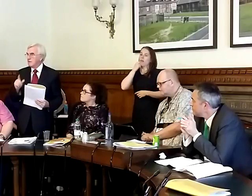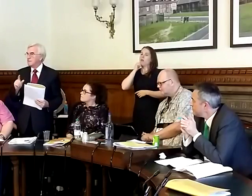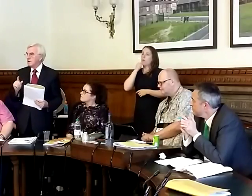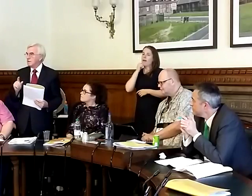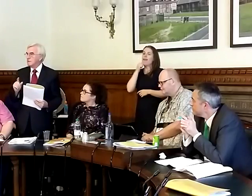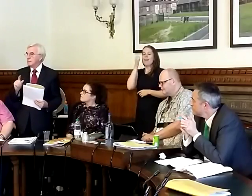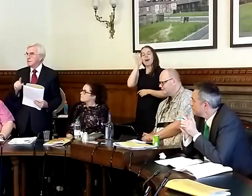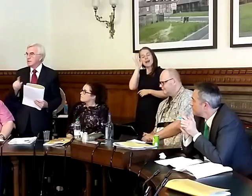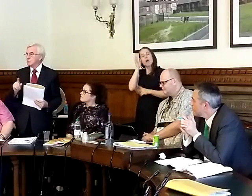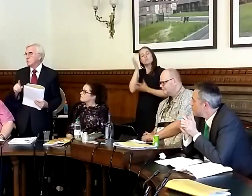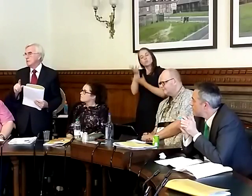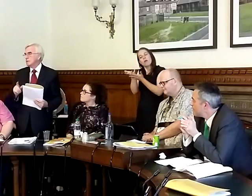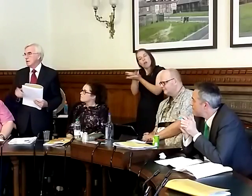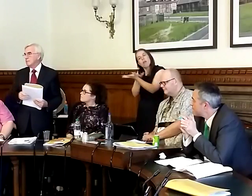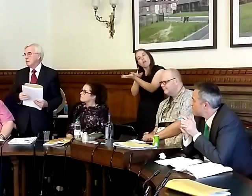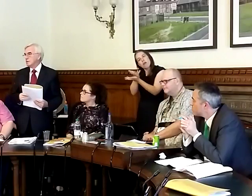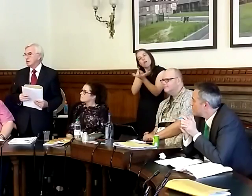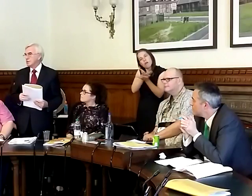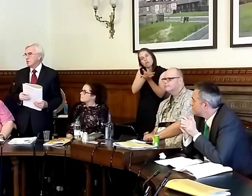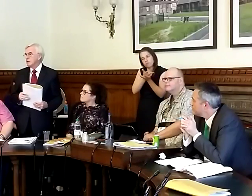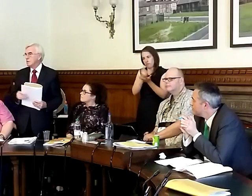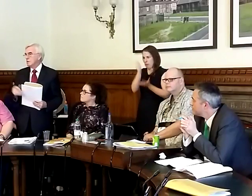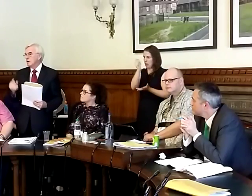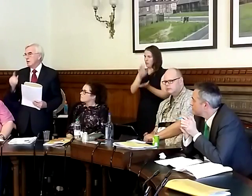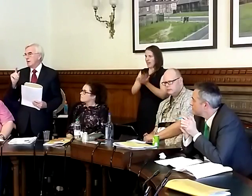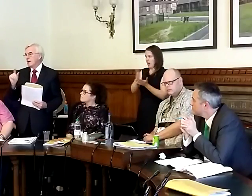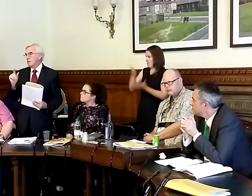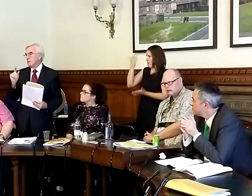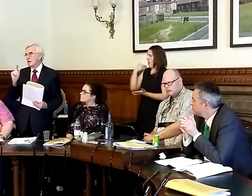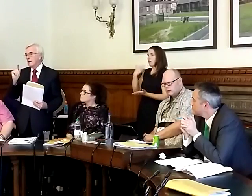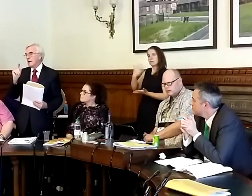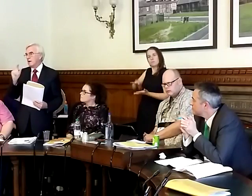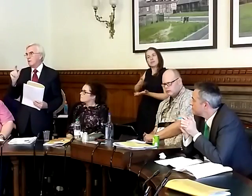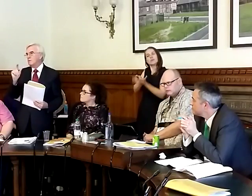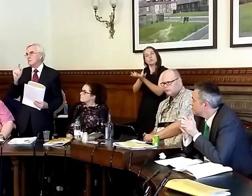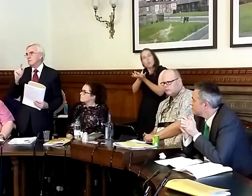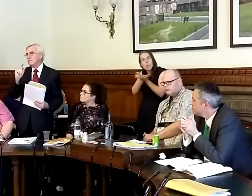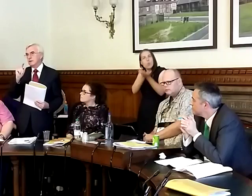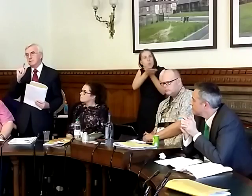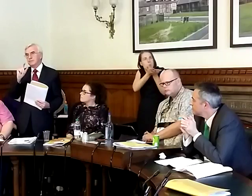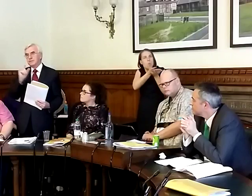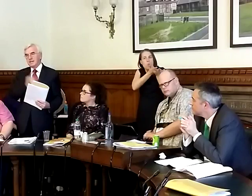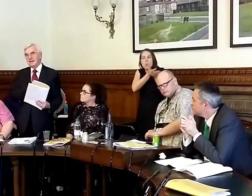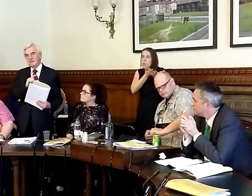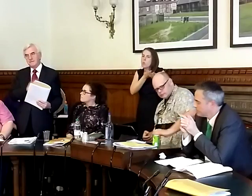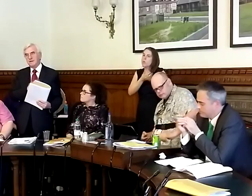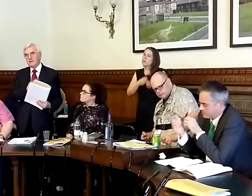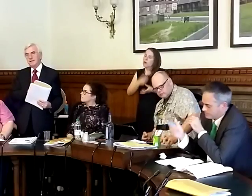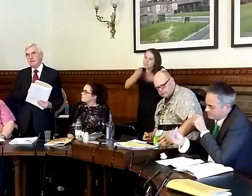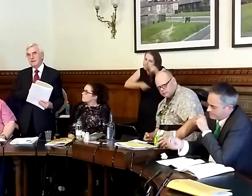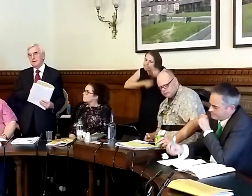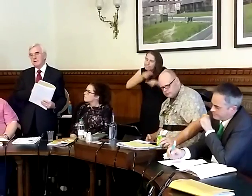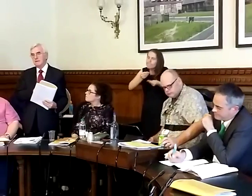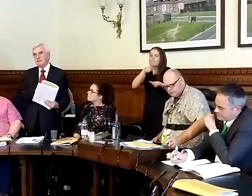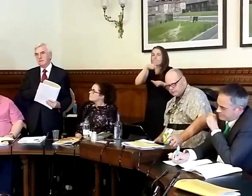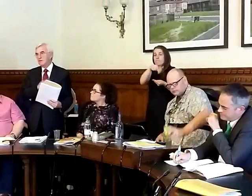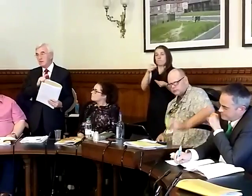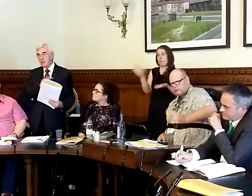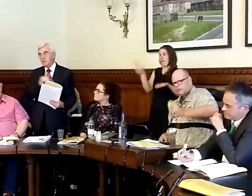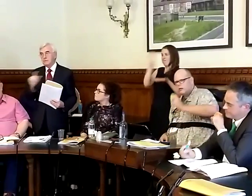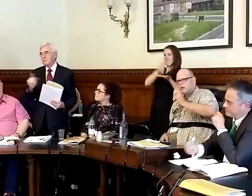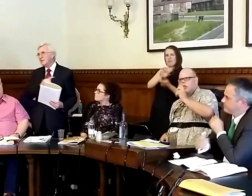councils, as we have done over the last 10 months or so, about how they can protect the funding